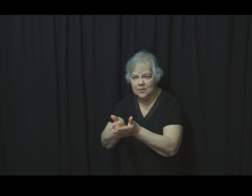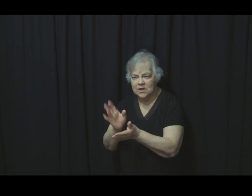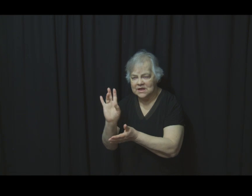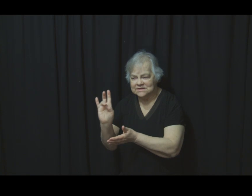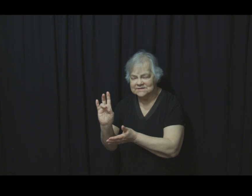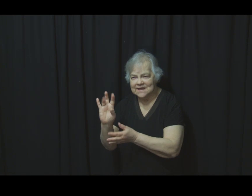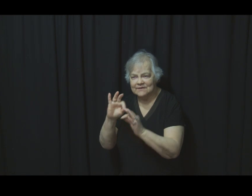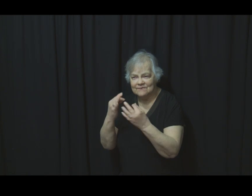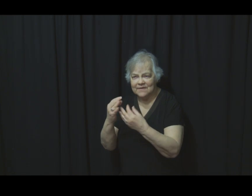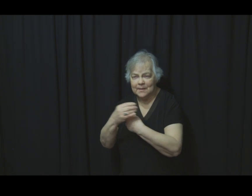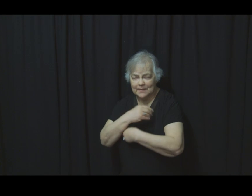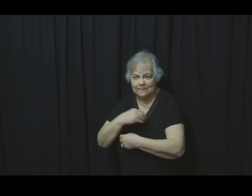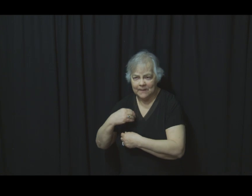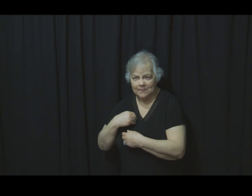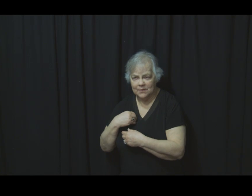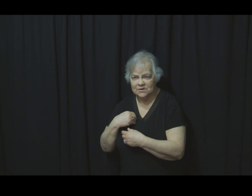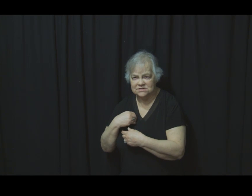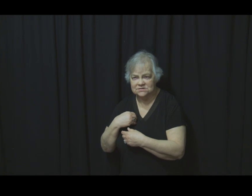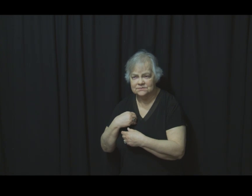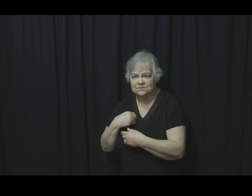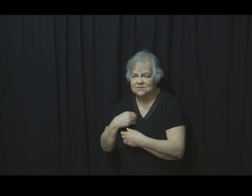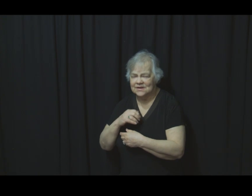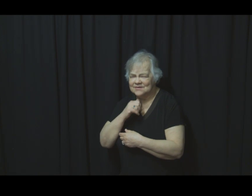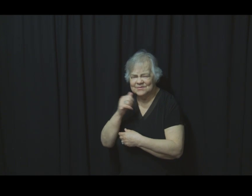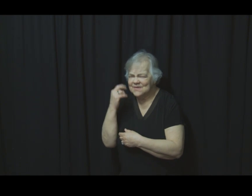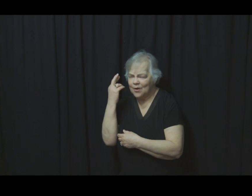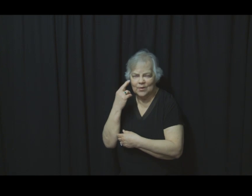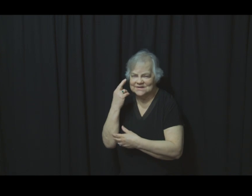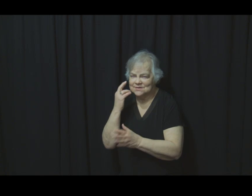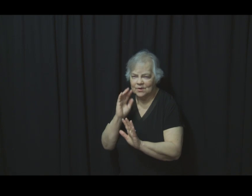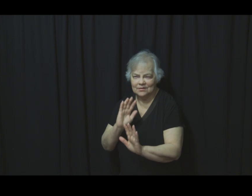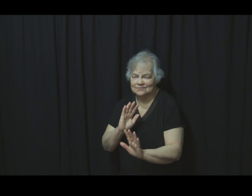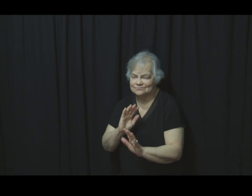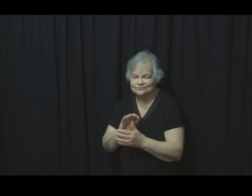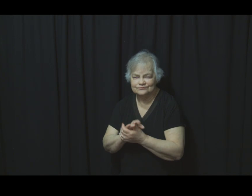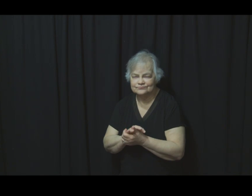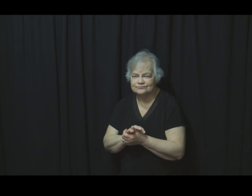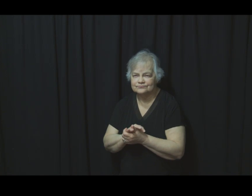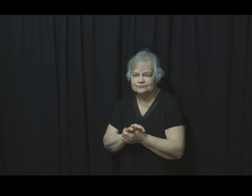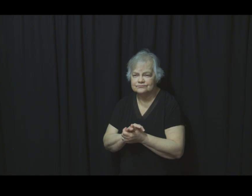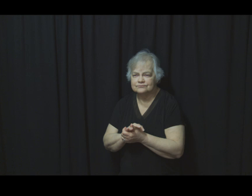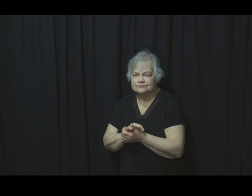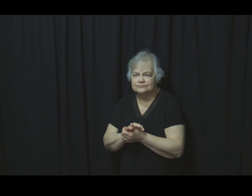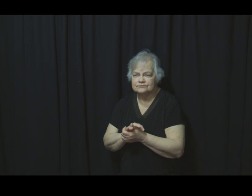but to me it's just not reasonable. Then,